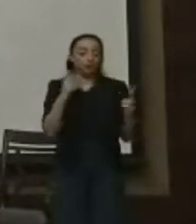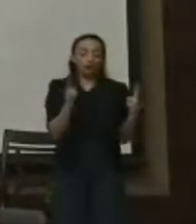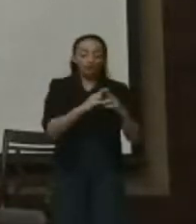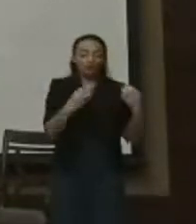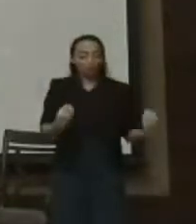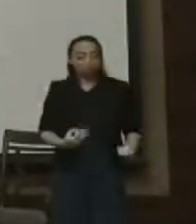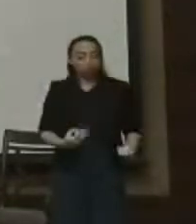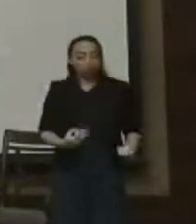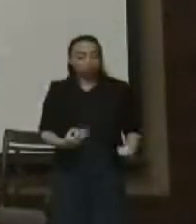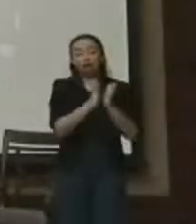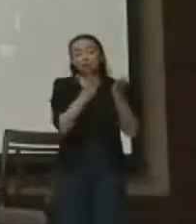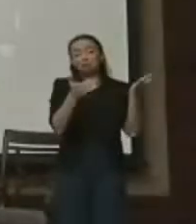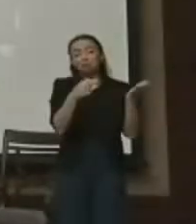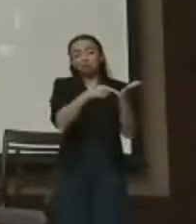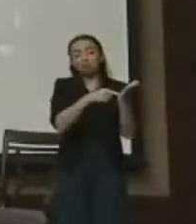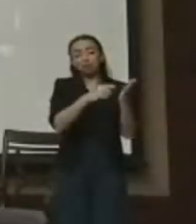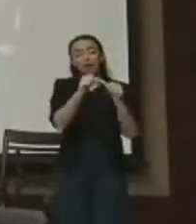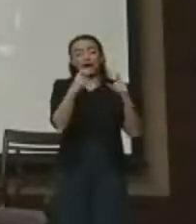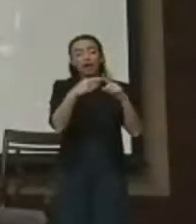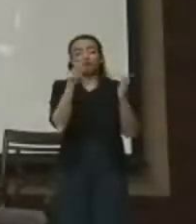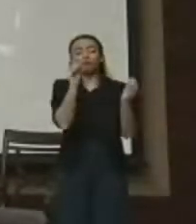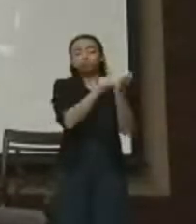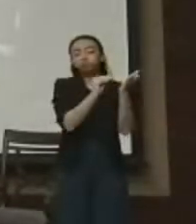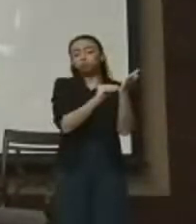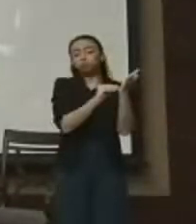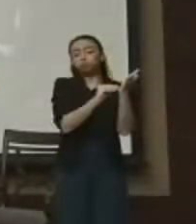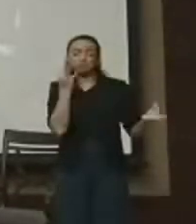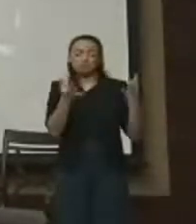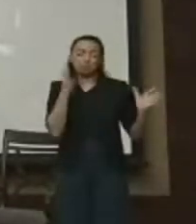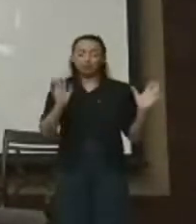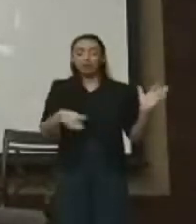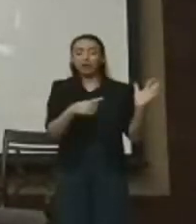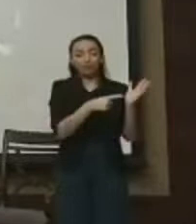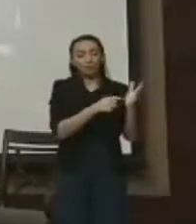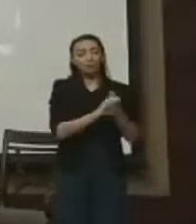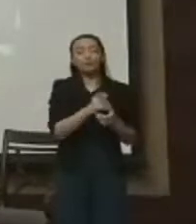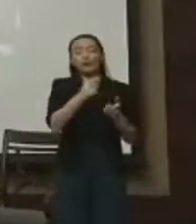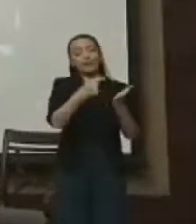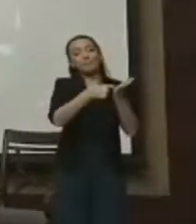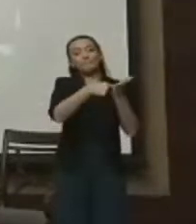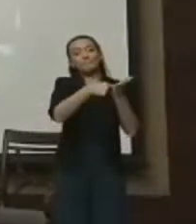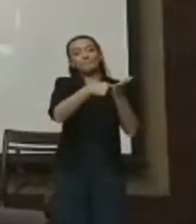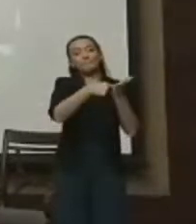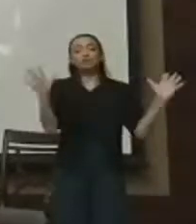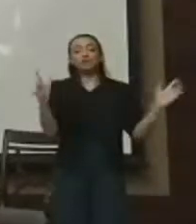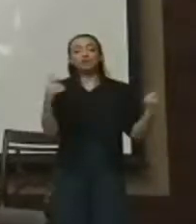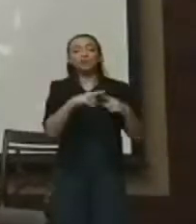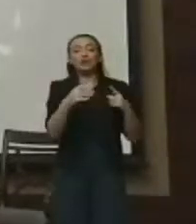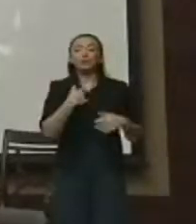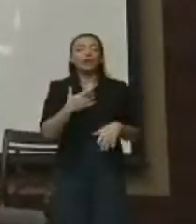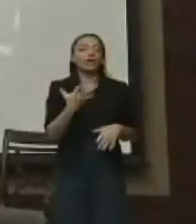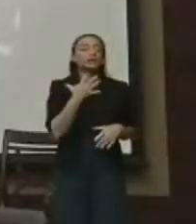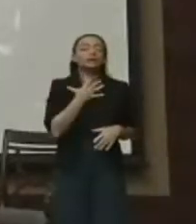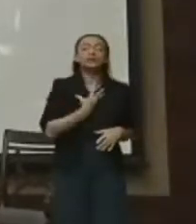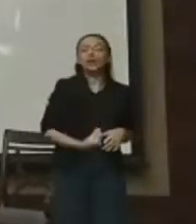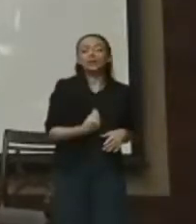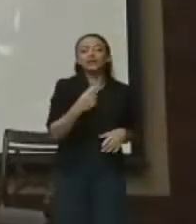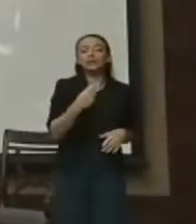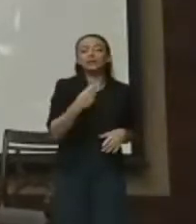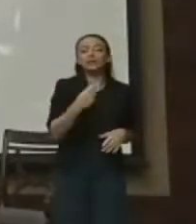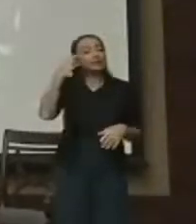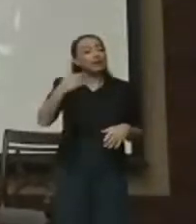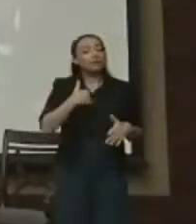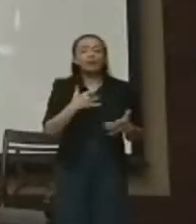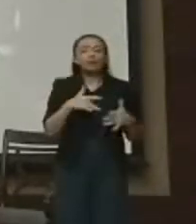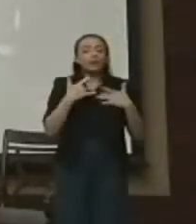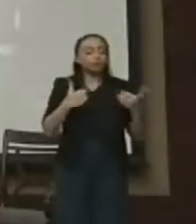some amazing provisions that are there. So the act got passed, but we are very disappointed in a way that